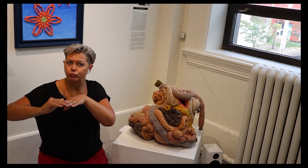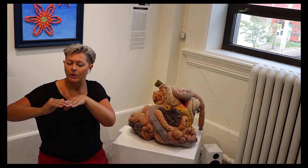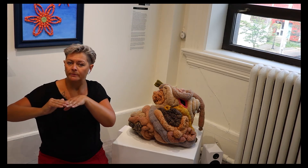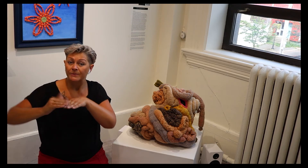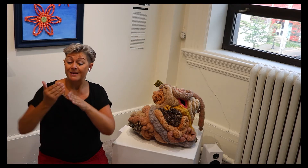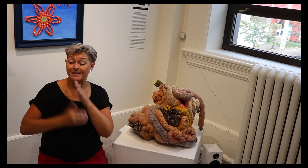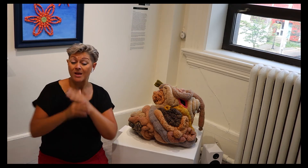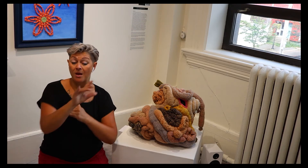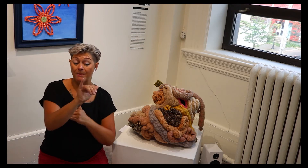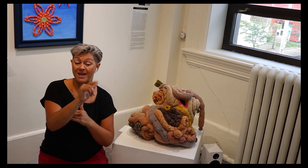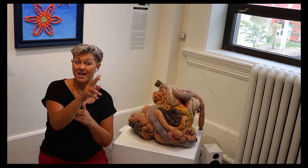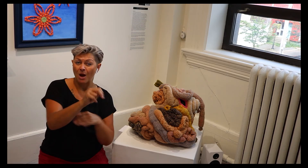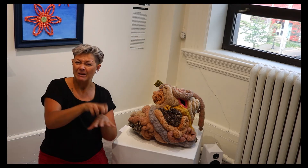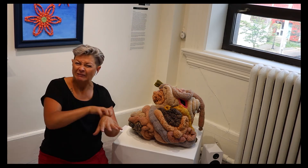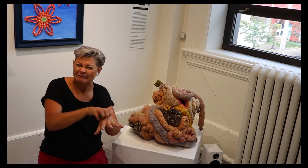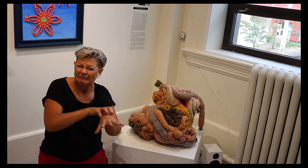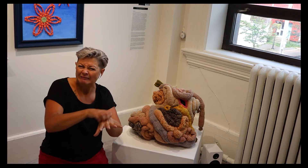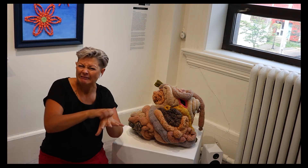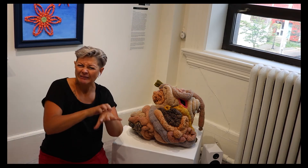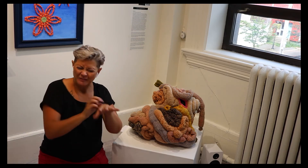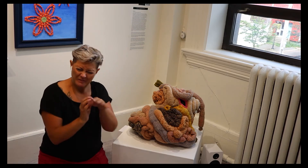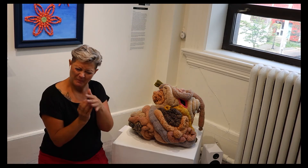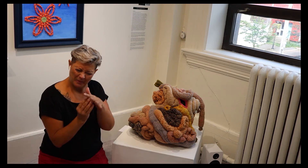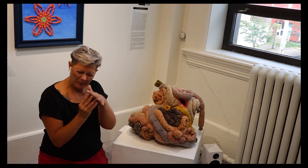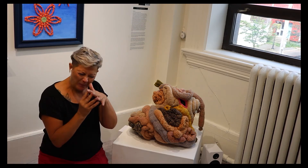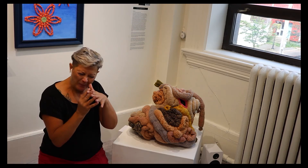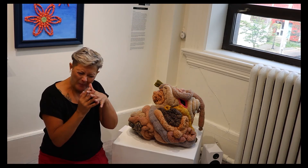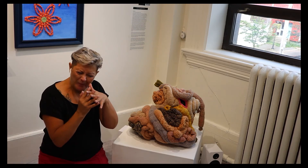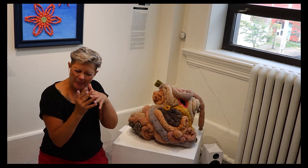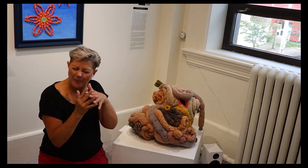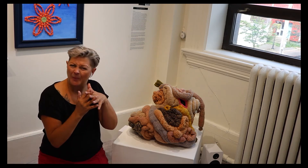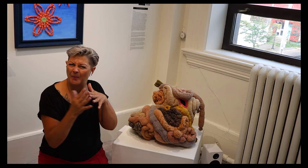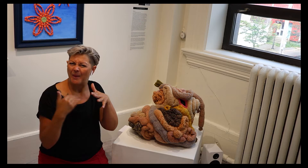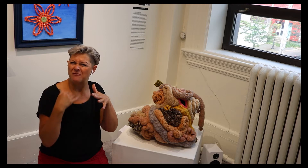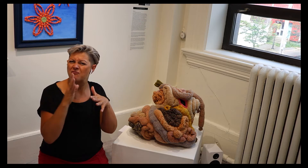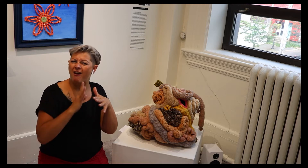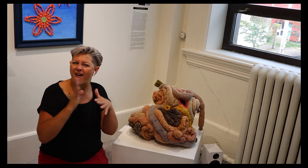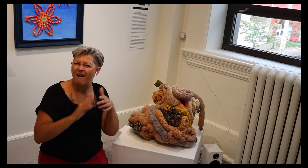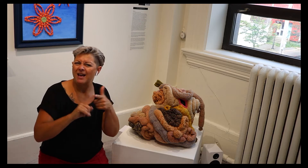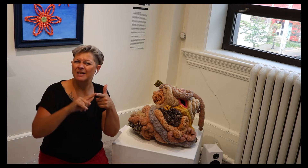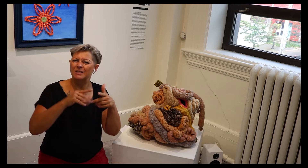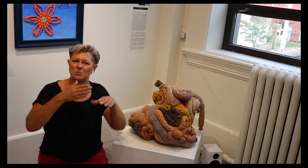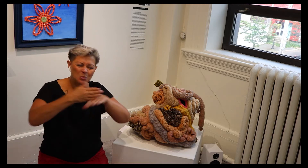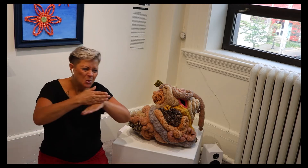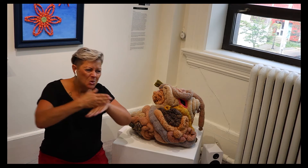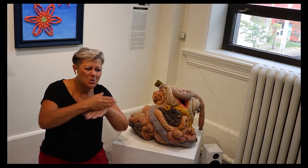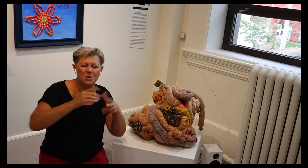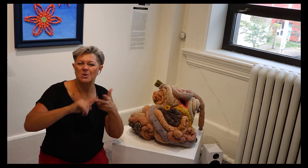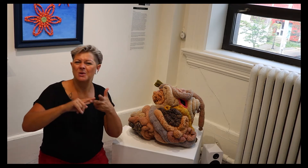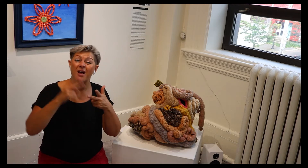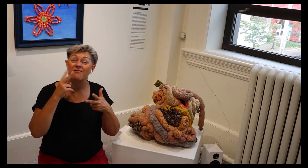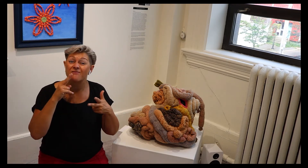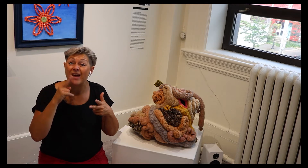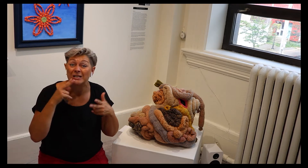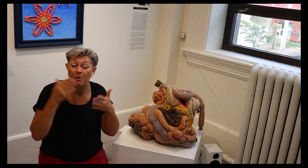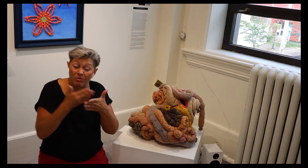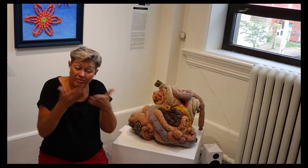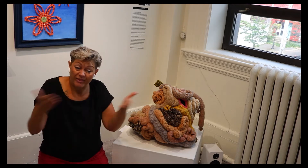is scratchy, itchy, prickly, and has small bits of grass, wood, and vegetable matter still lodged in it. Some of